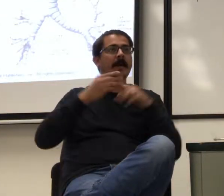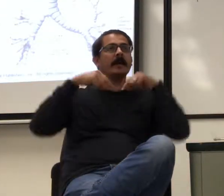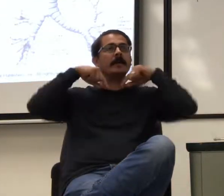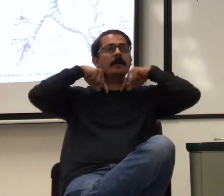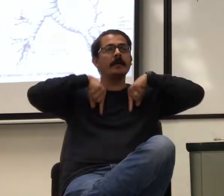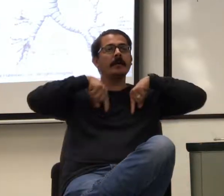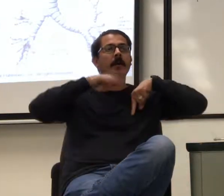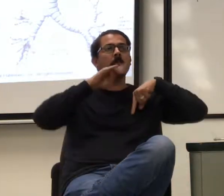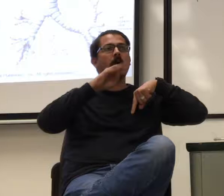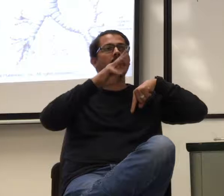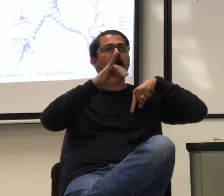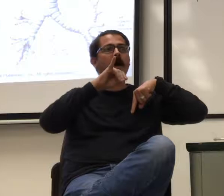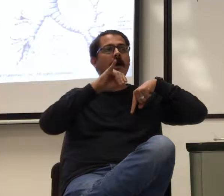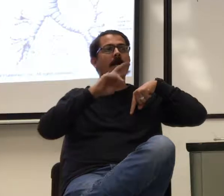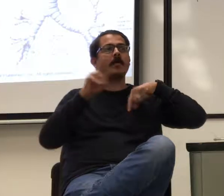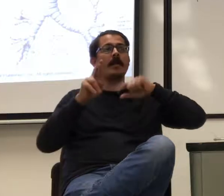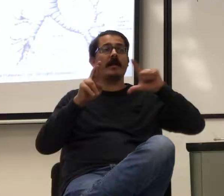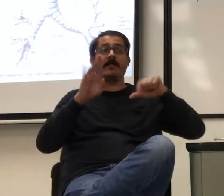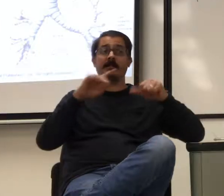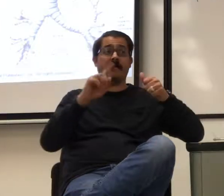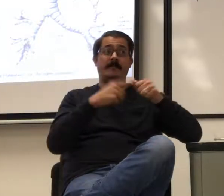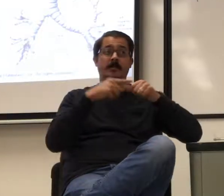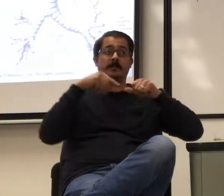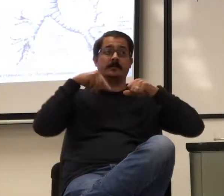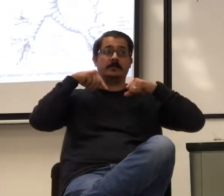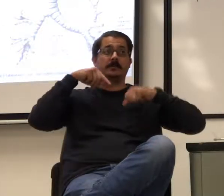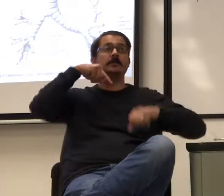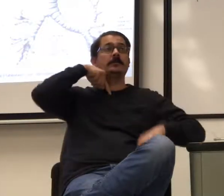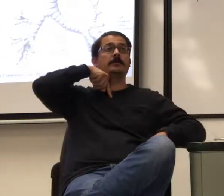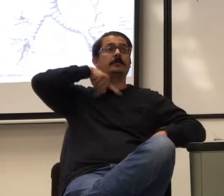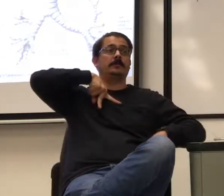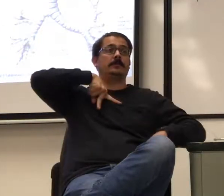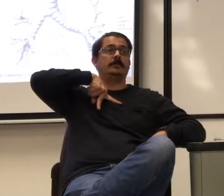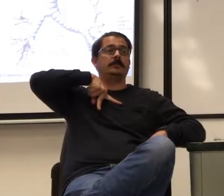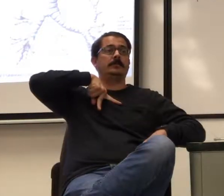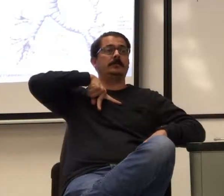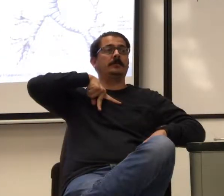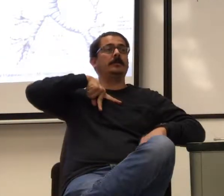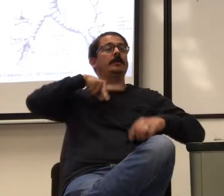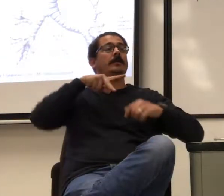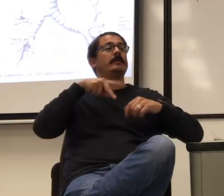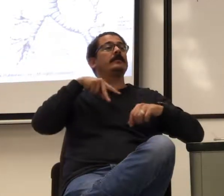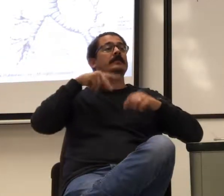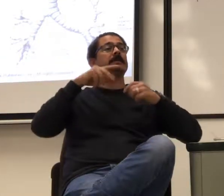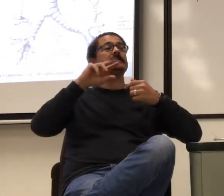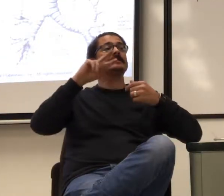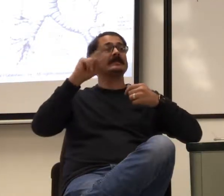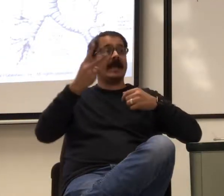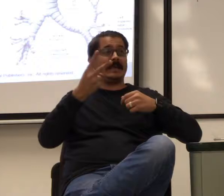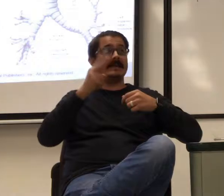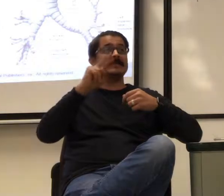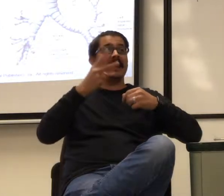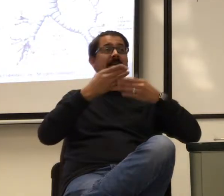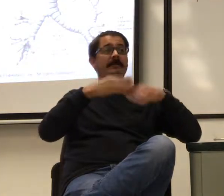the right and the left. That's just the first division. One airway becomes two. In the second division, two airways become five.